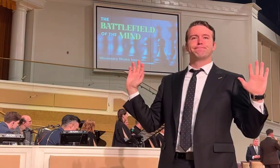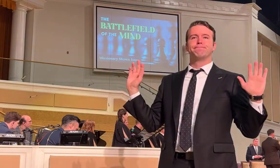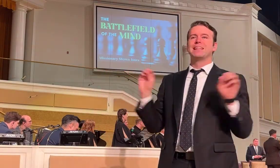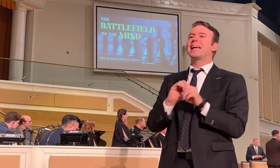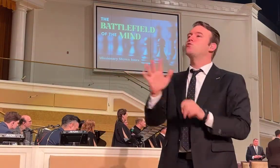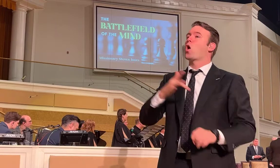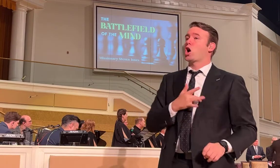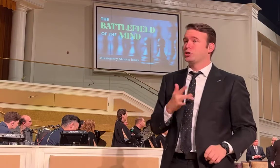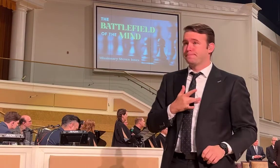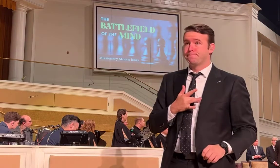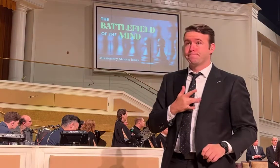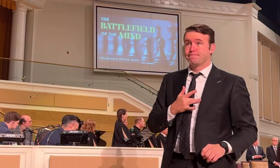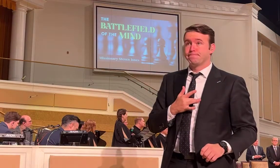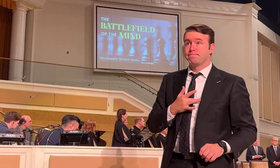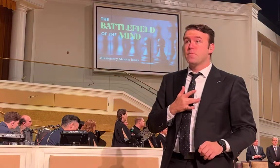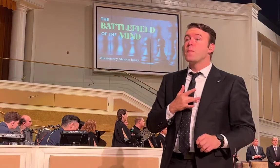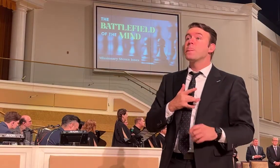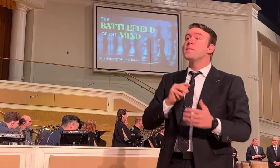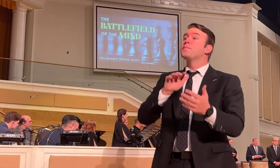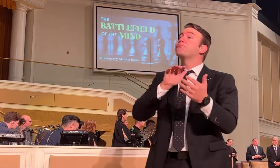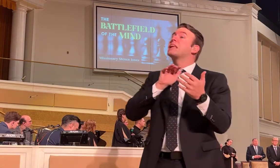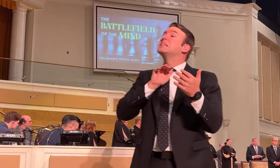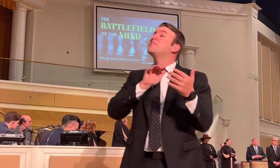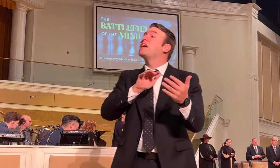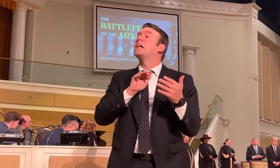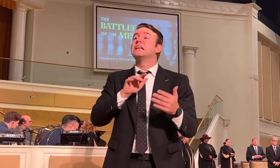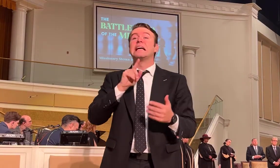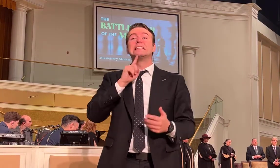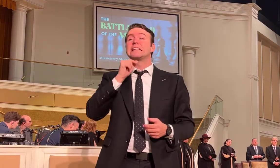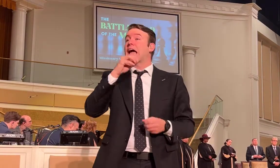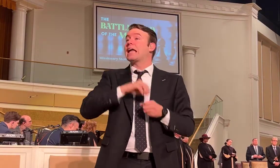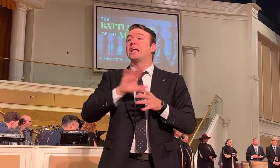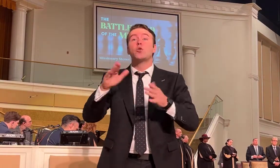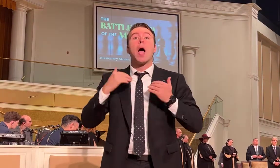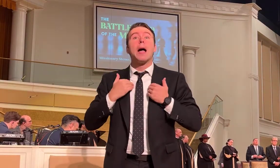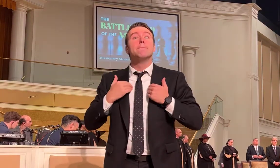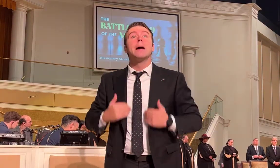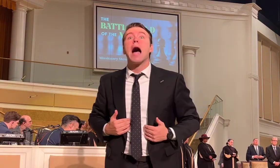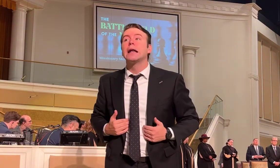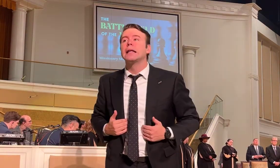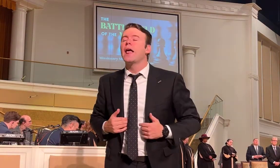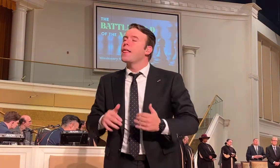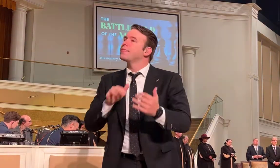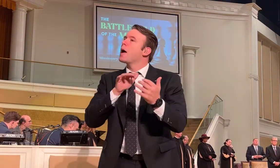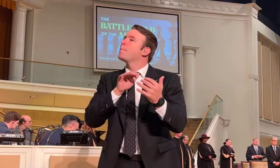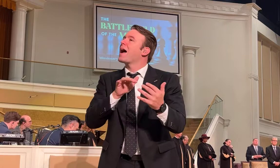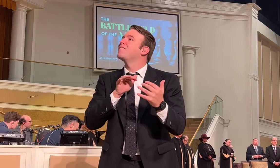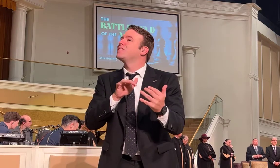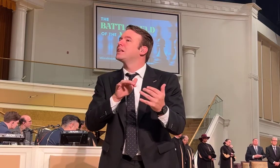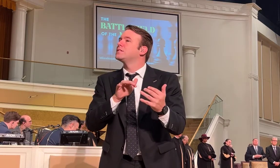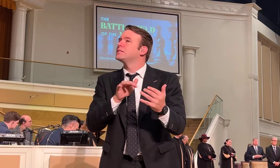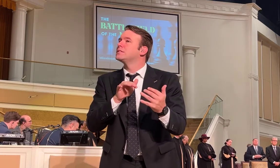in your heart. The battlefield is not in your body. The battlefield